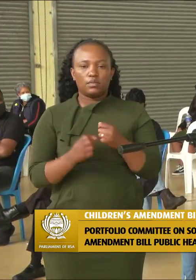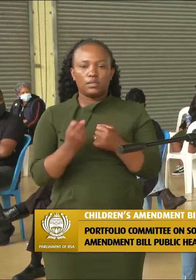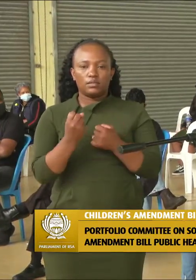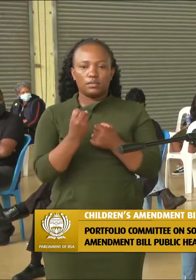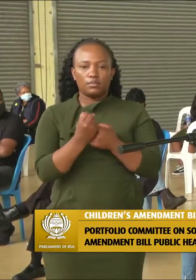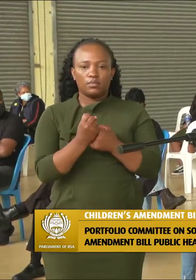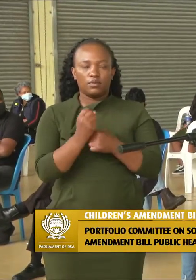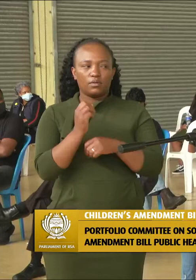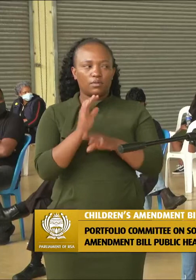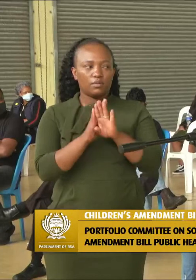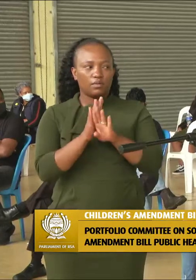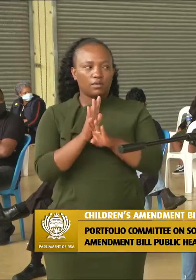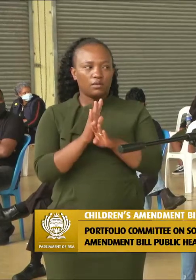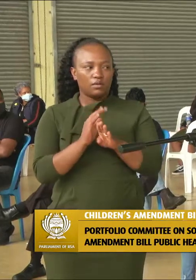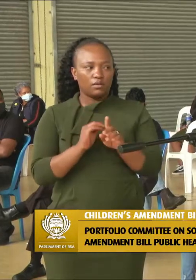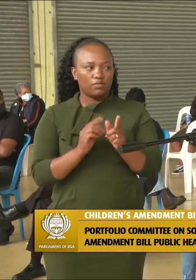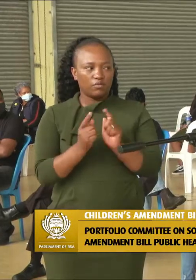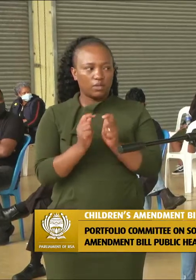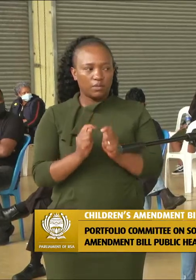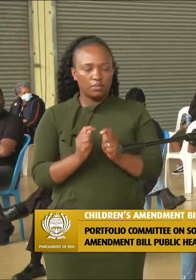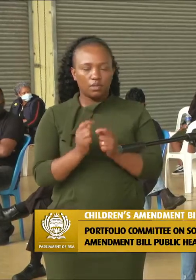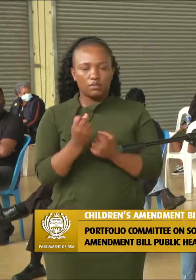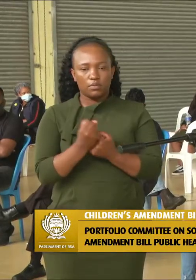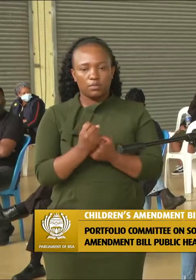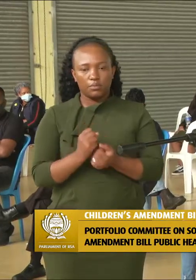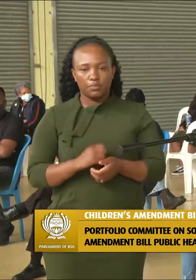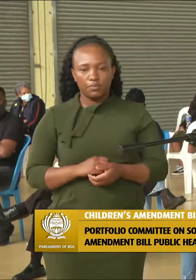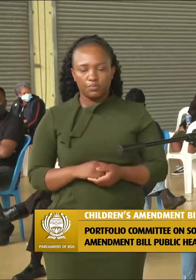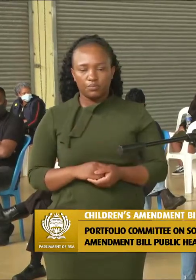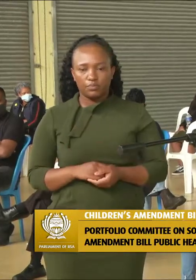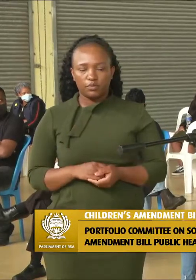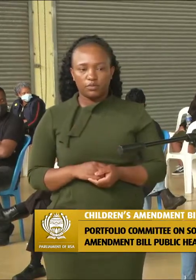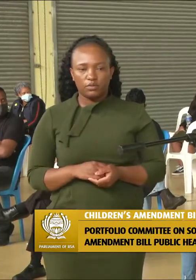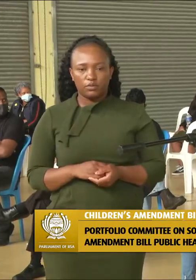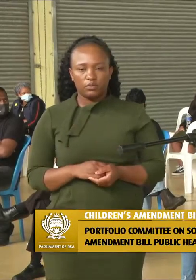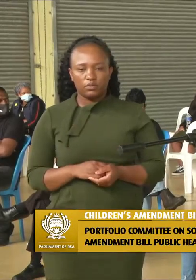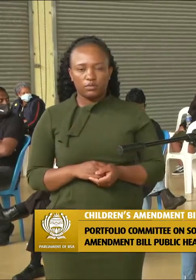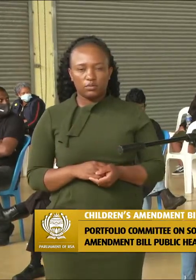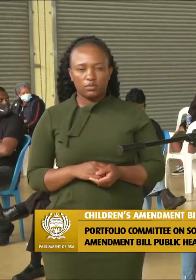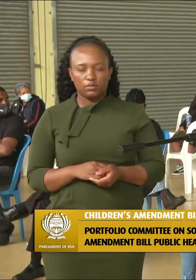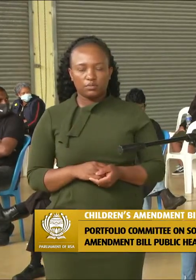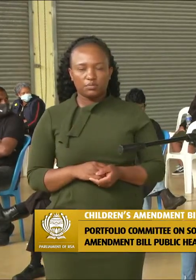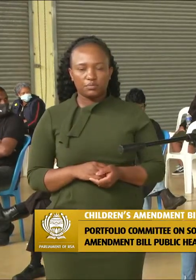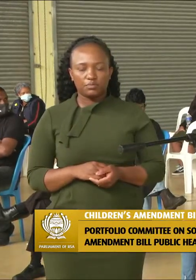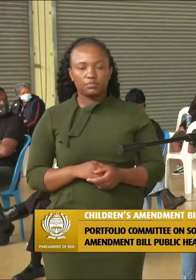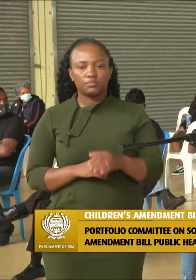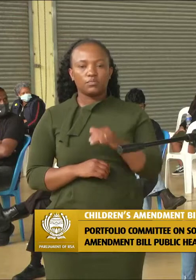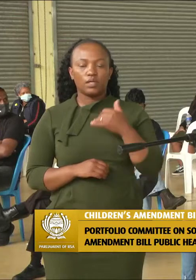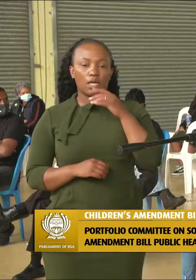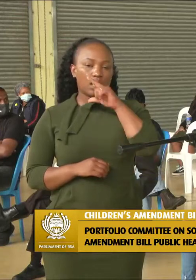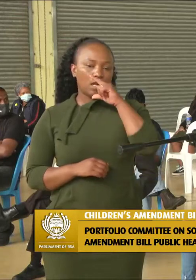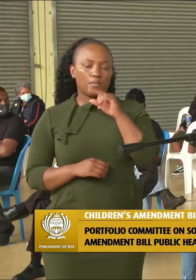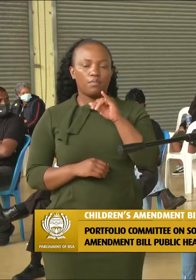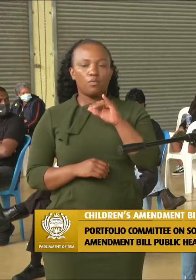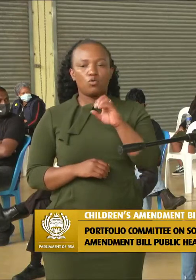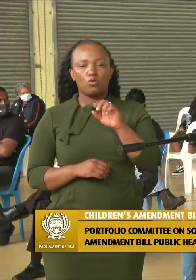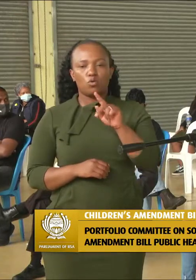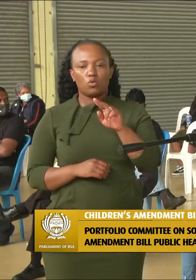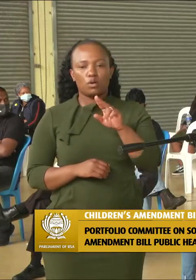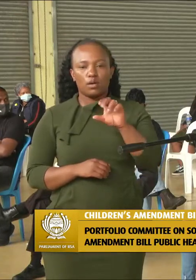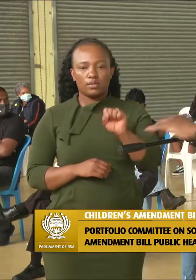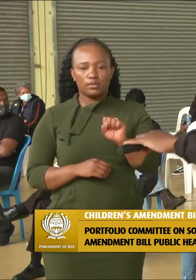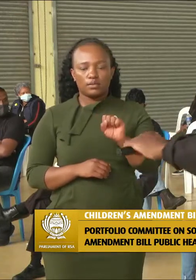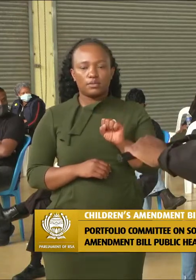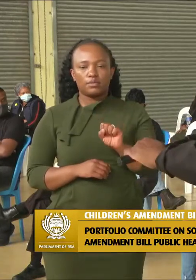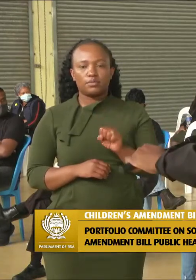of the clauses and the technical amendment. Thank you. Nami nguYogesh Raman, Program Manager